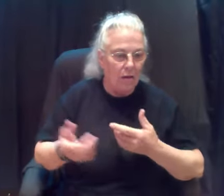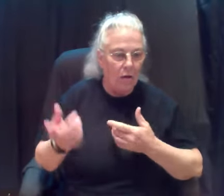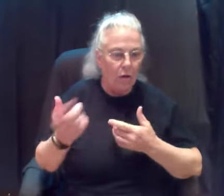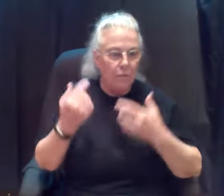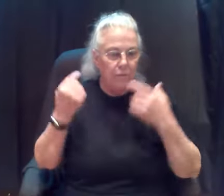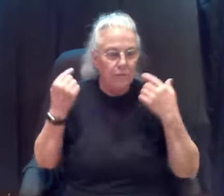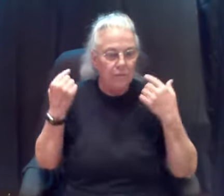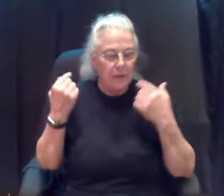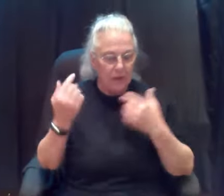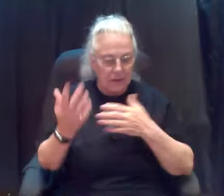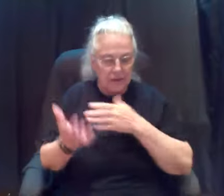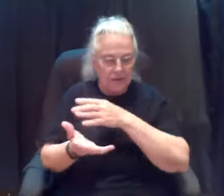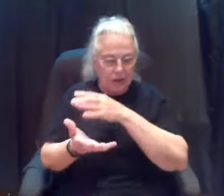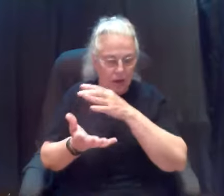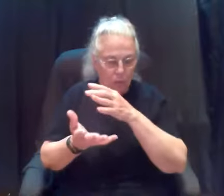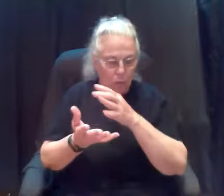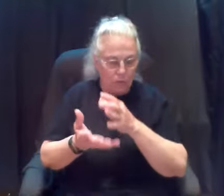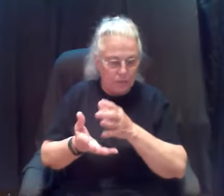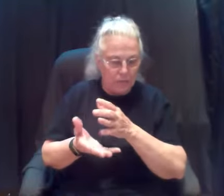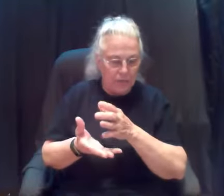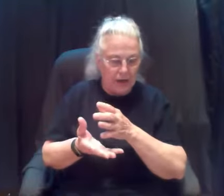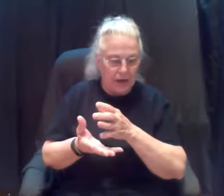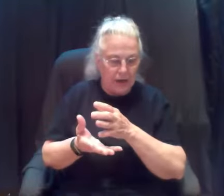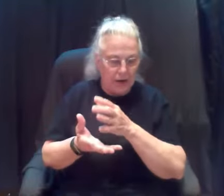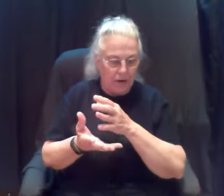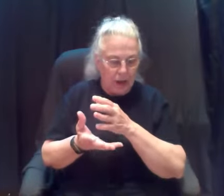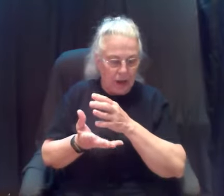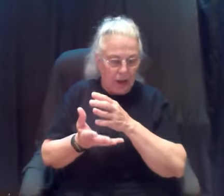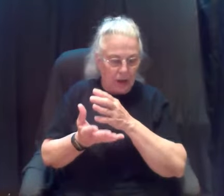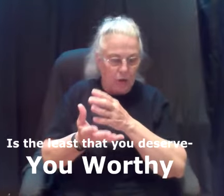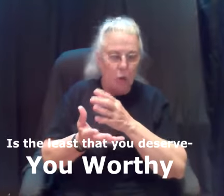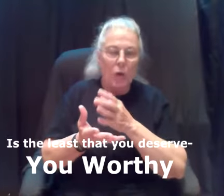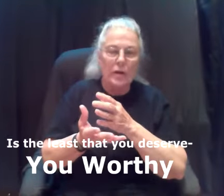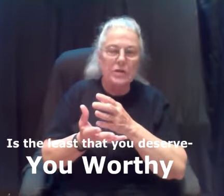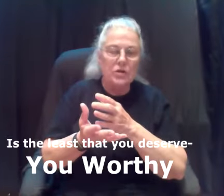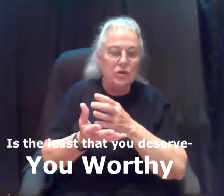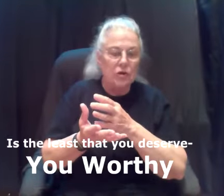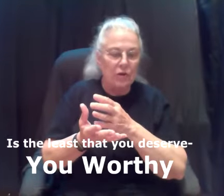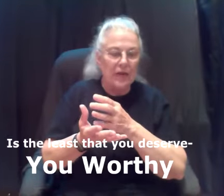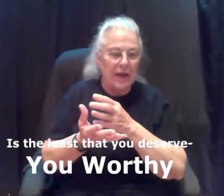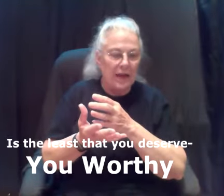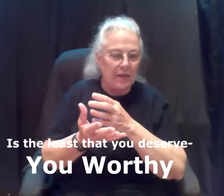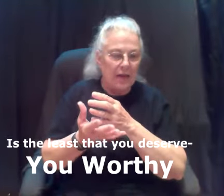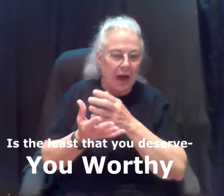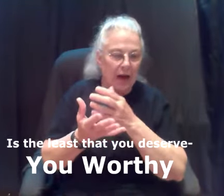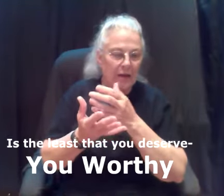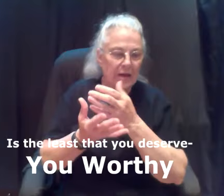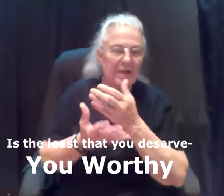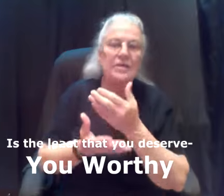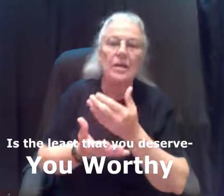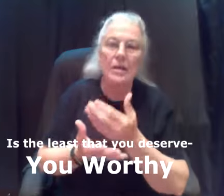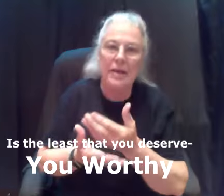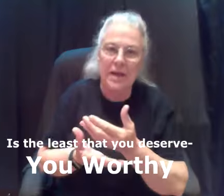Oh, there's a thing in here. The willingness to serve is the least